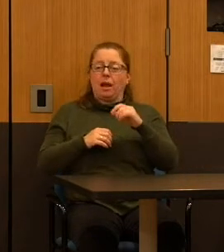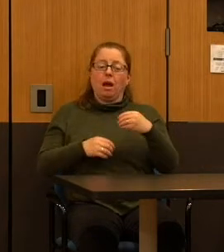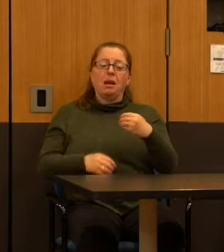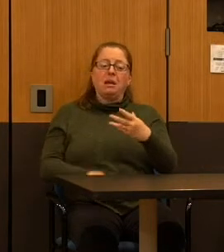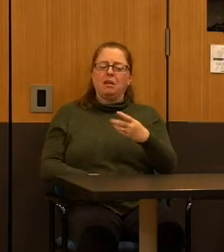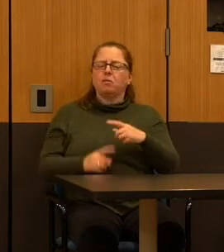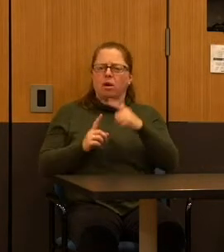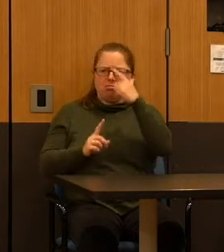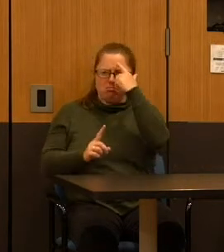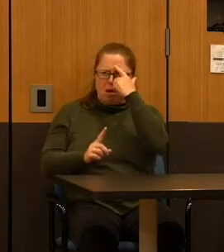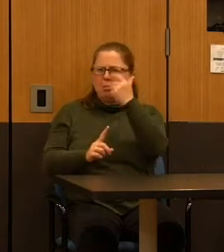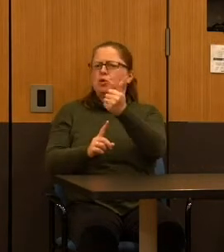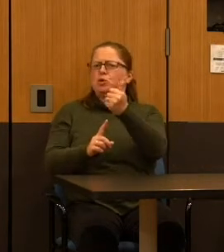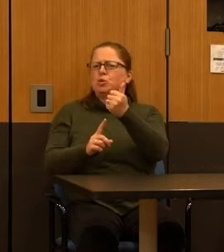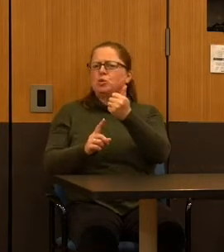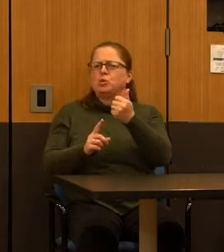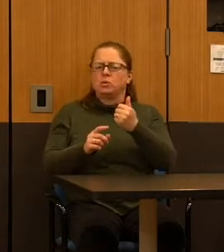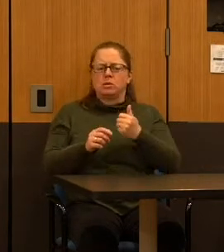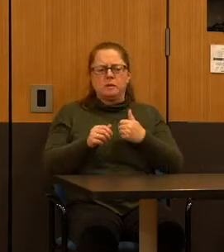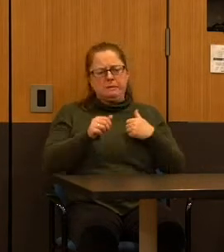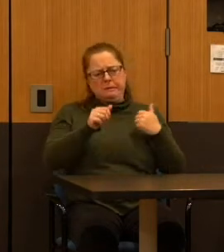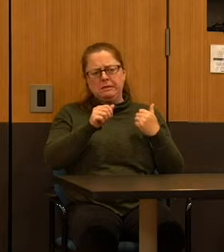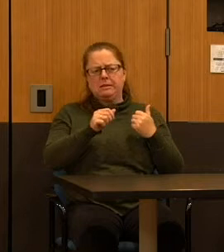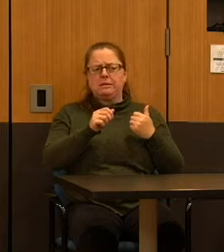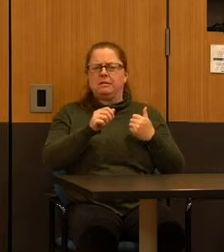a sort of striving